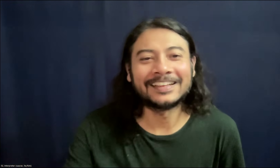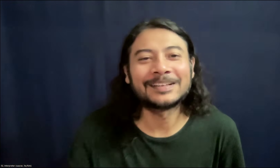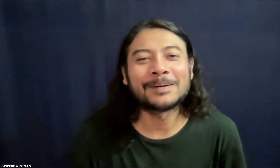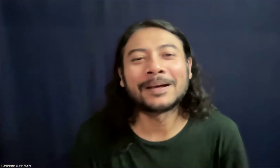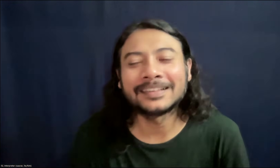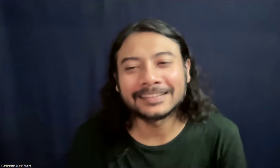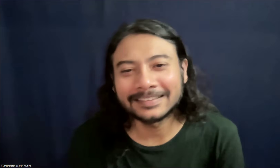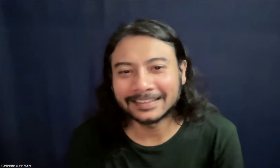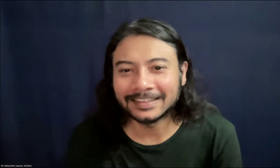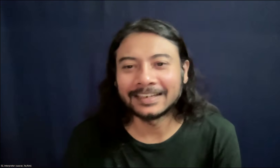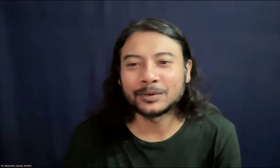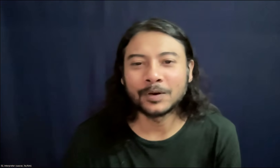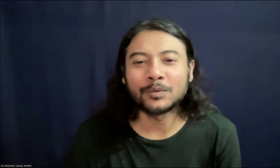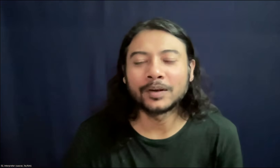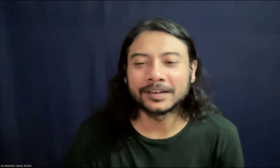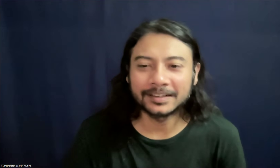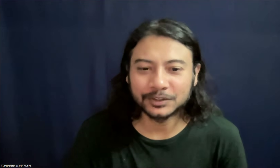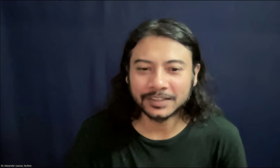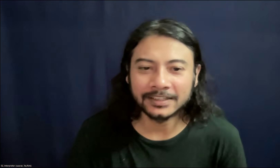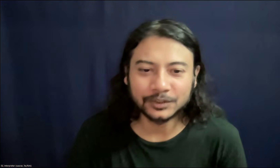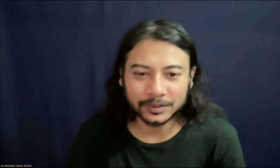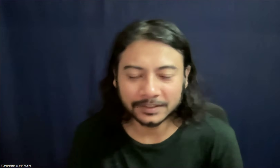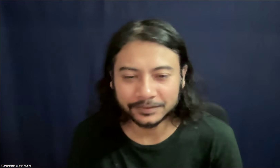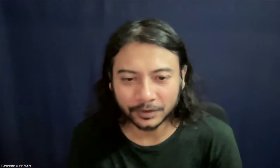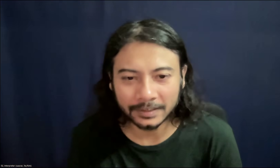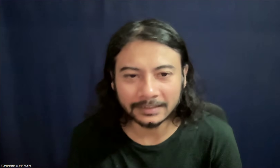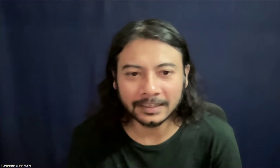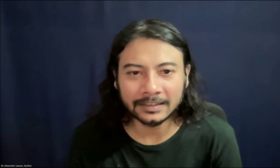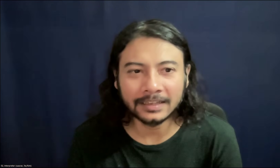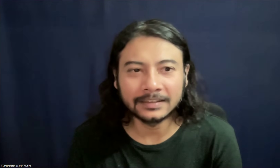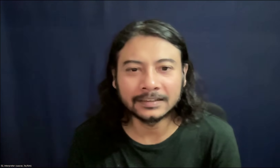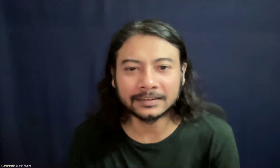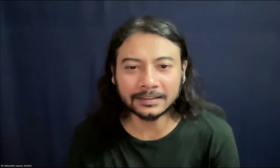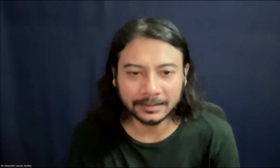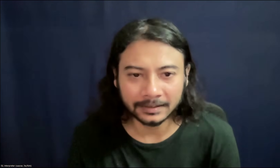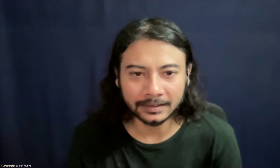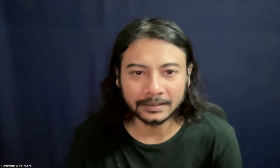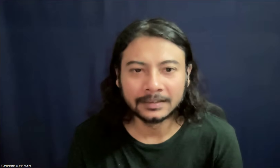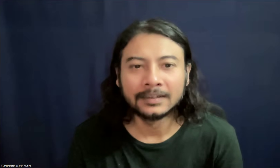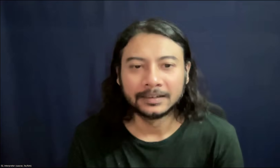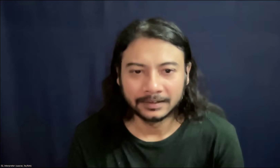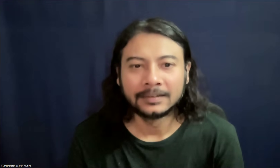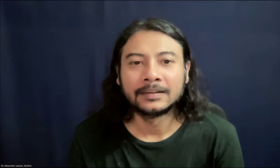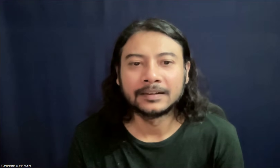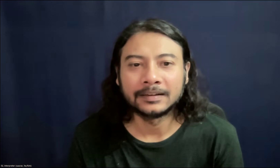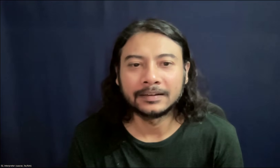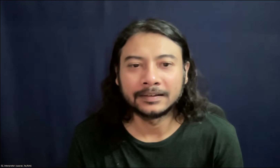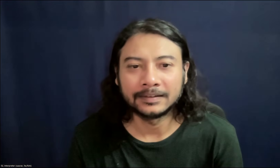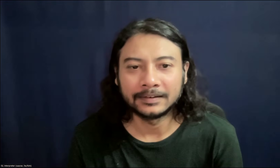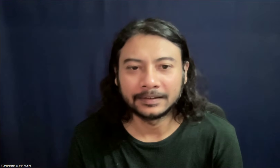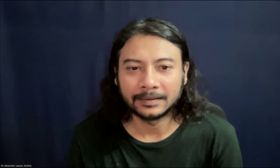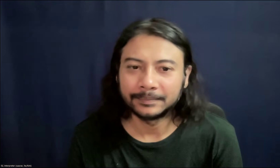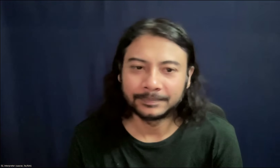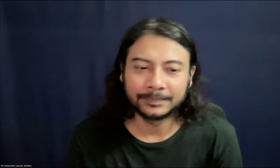So fine. the So I was Shiva telling, Mataji is saying that you want volunteers to sign stories for the Rath Yatra yes, and yes, the yes, yes, yes.